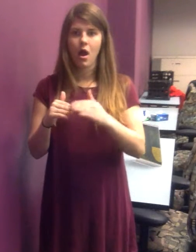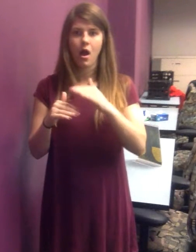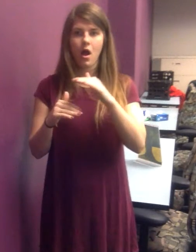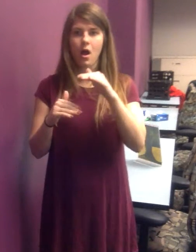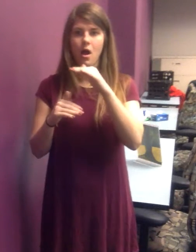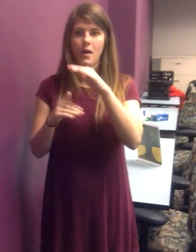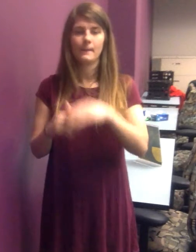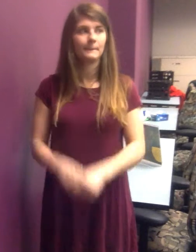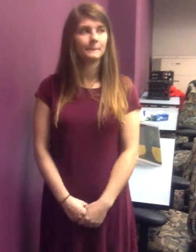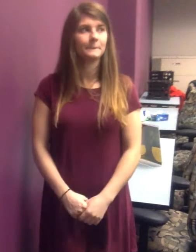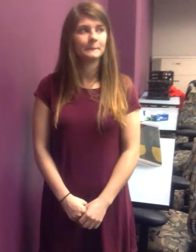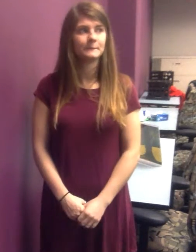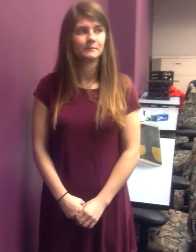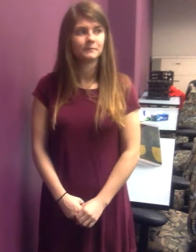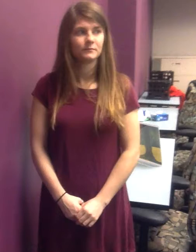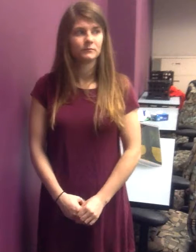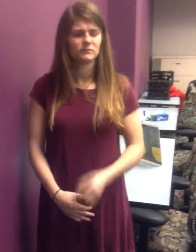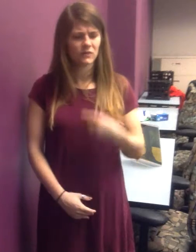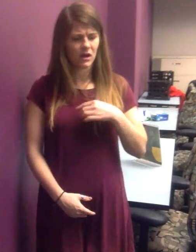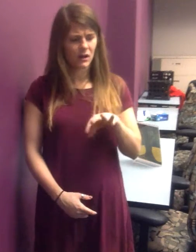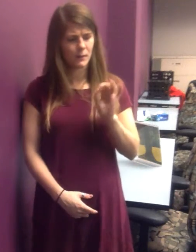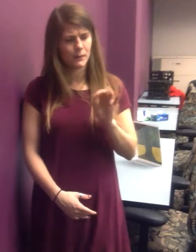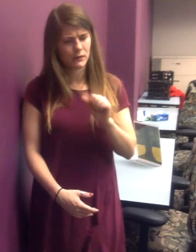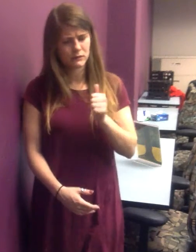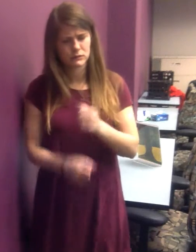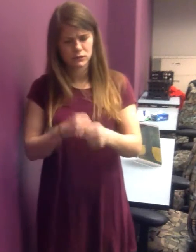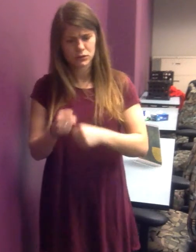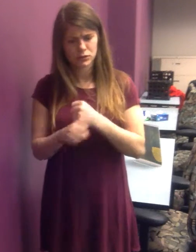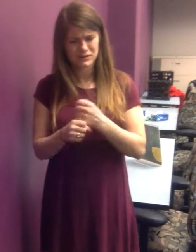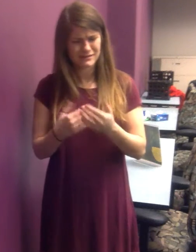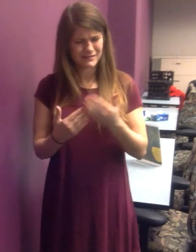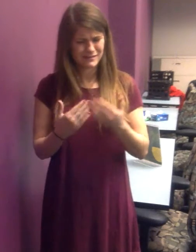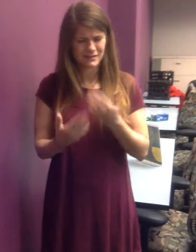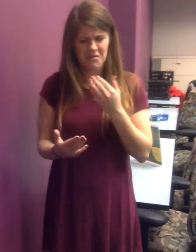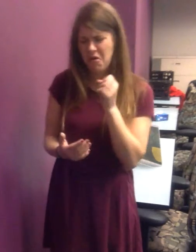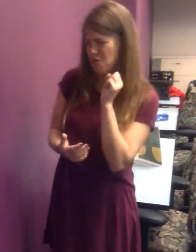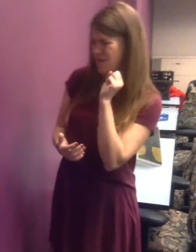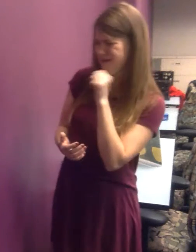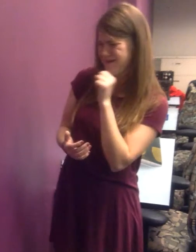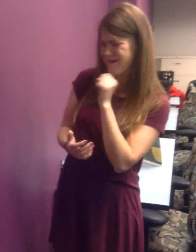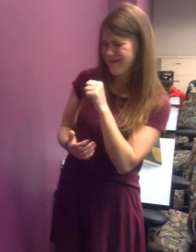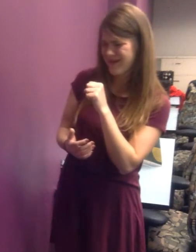you could totally do that. In fact, you could take the entire climate history that we have in the instrumental record and you could find cooling